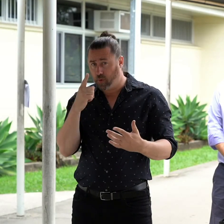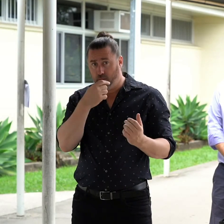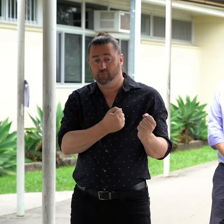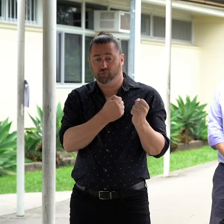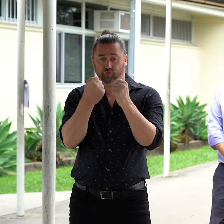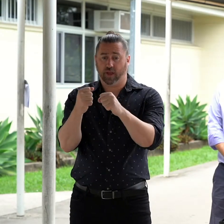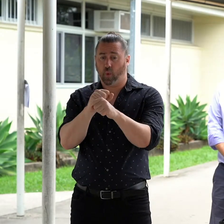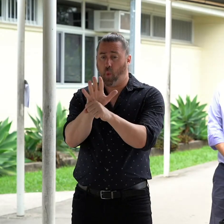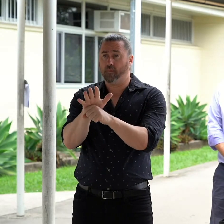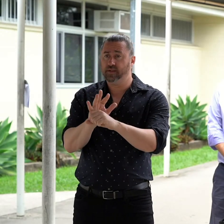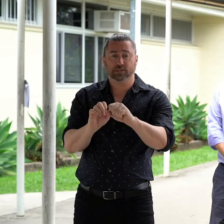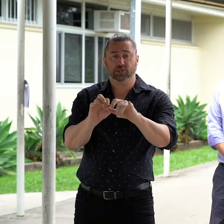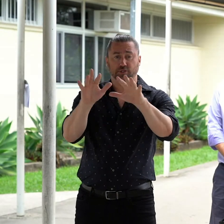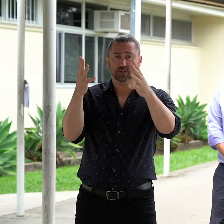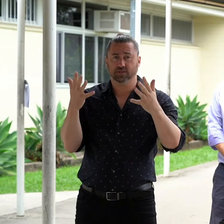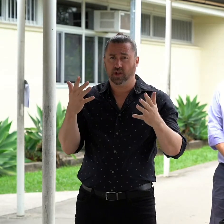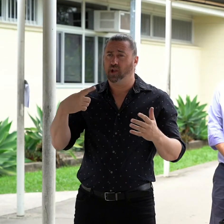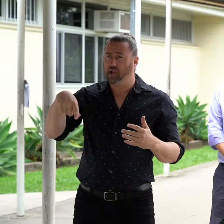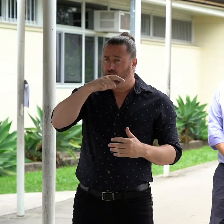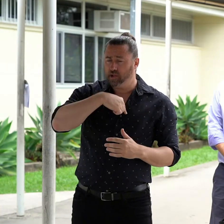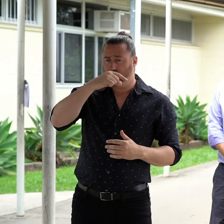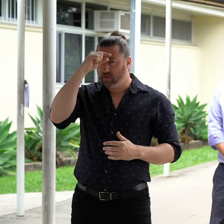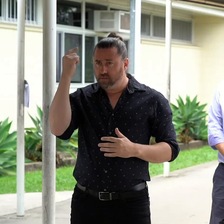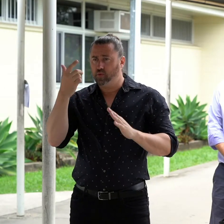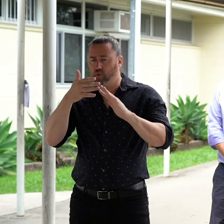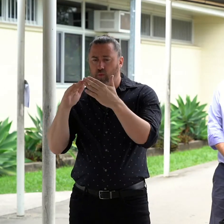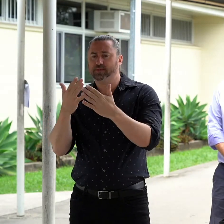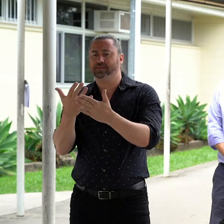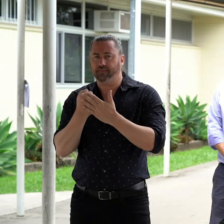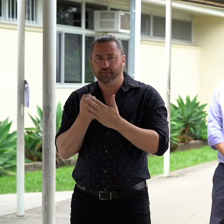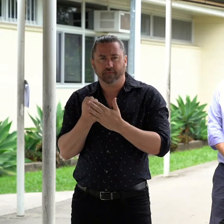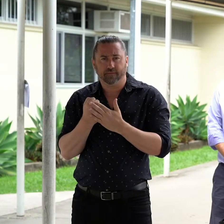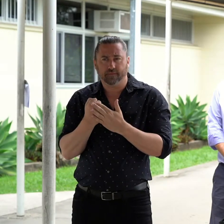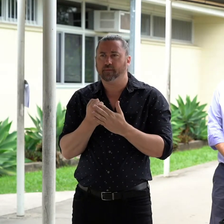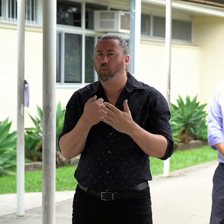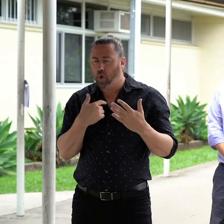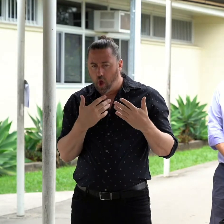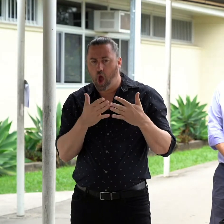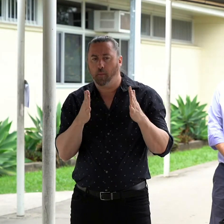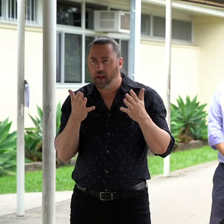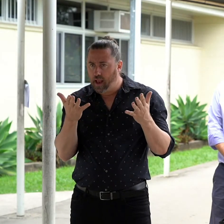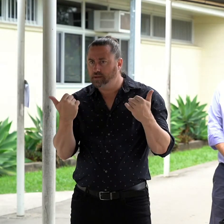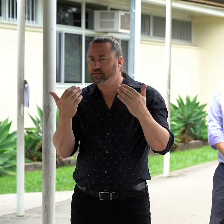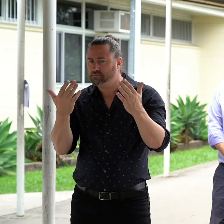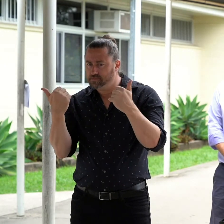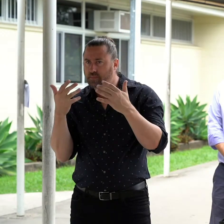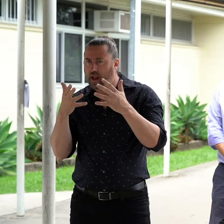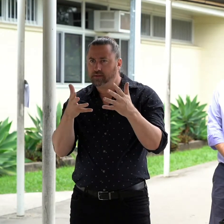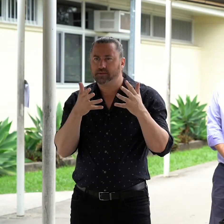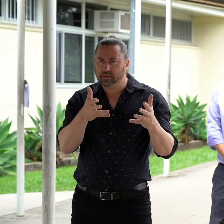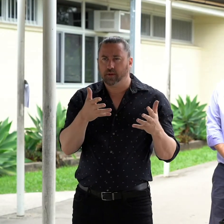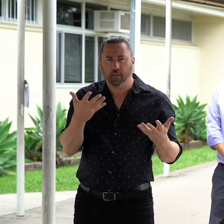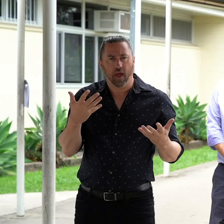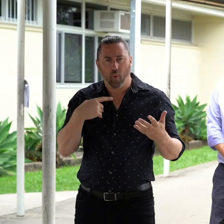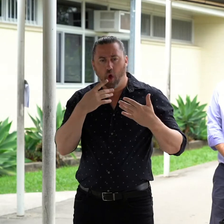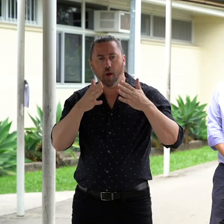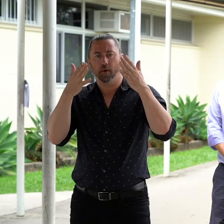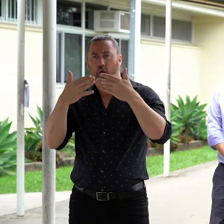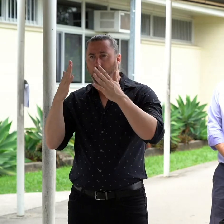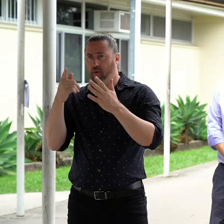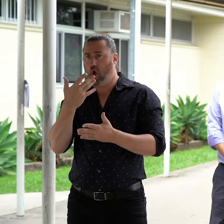So we have a responsibility to keep our community as safe as possible while we open up, while we allow more people travelling directly from hotspots